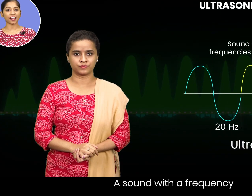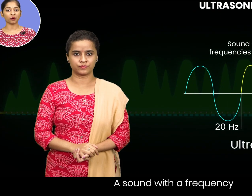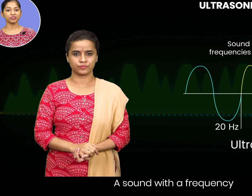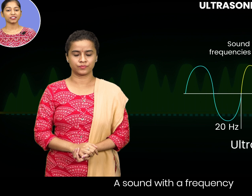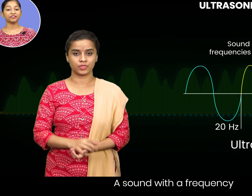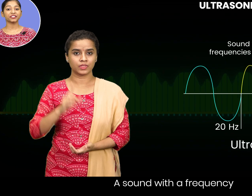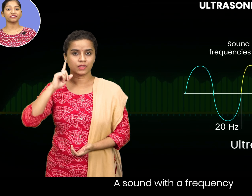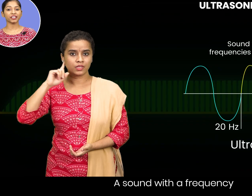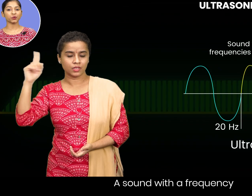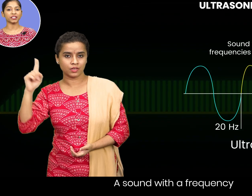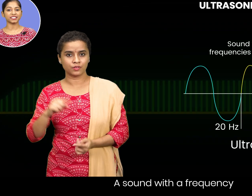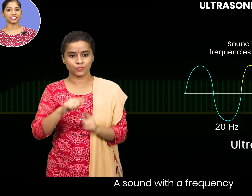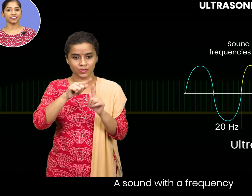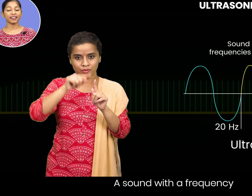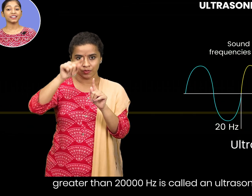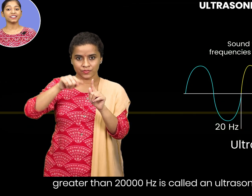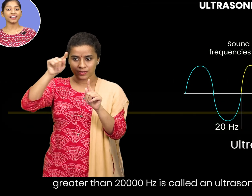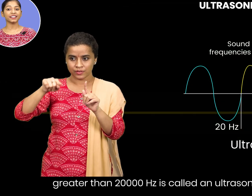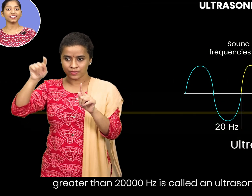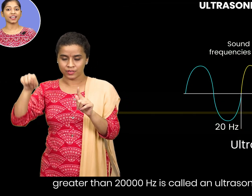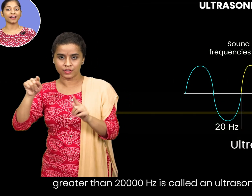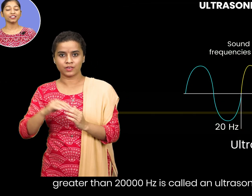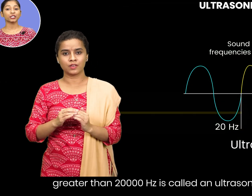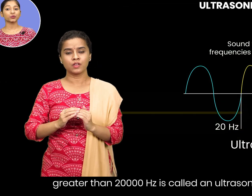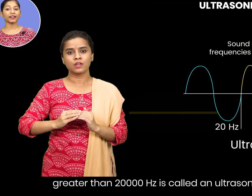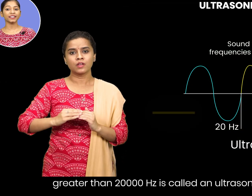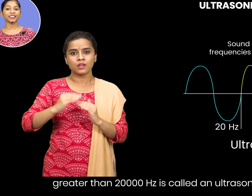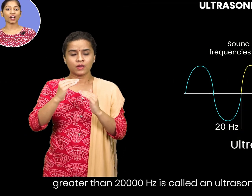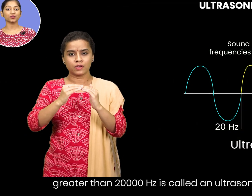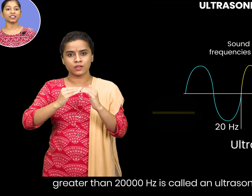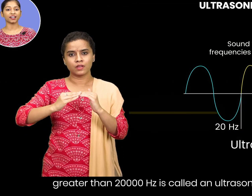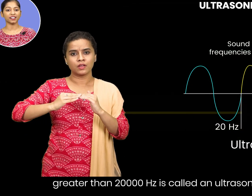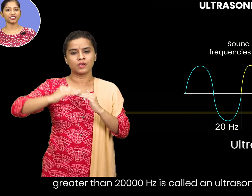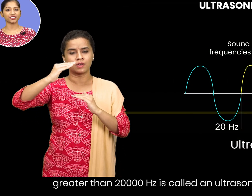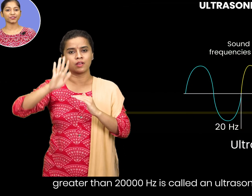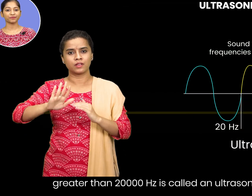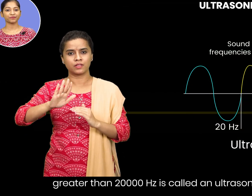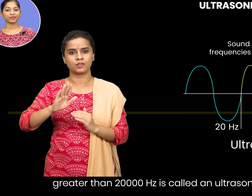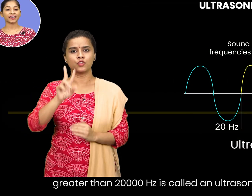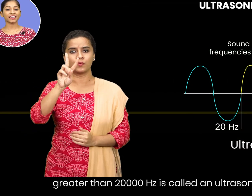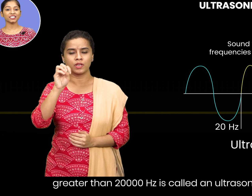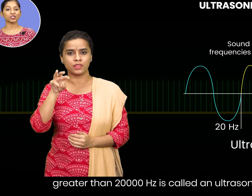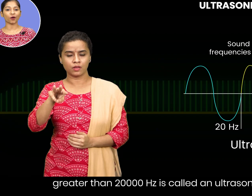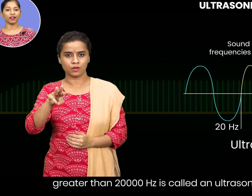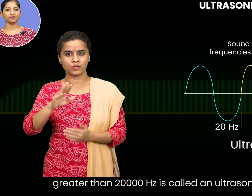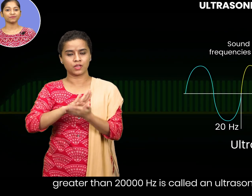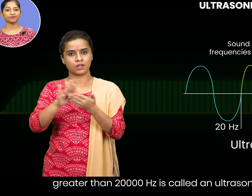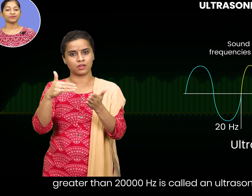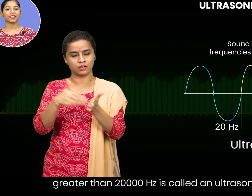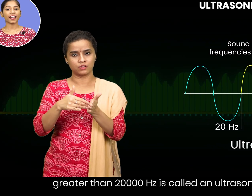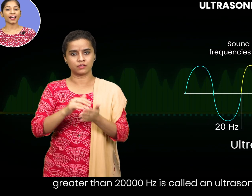A sound with a frequency greater than 20,000 Hz is